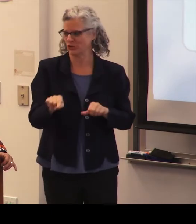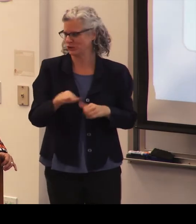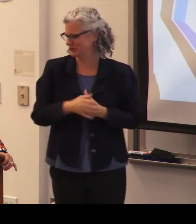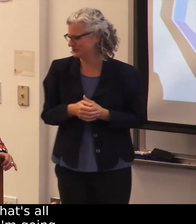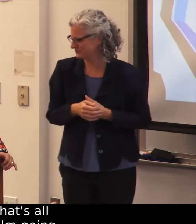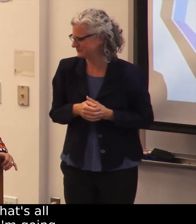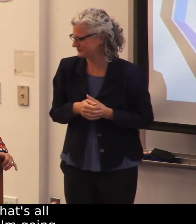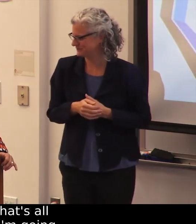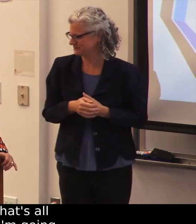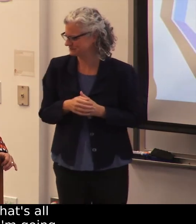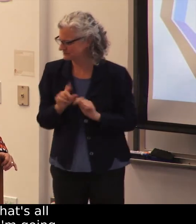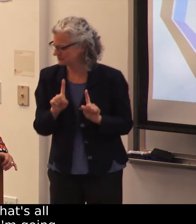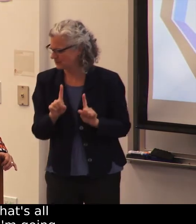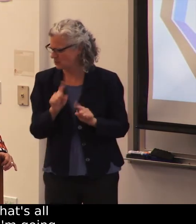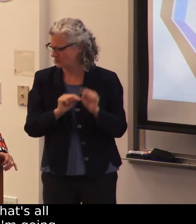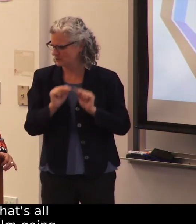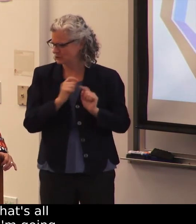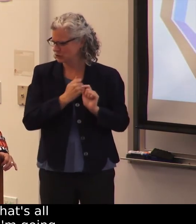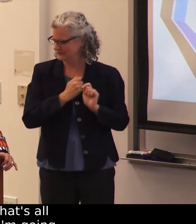That's all right.